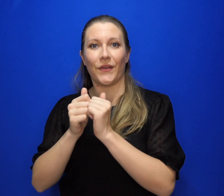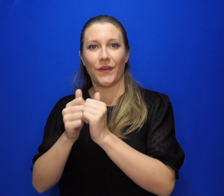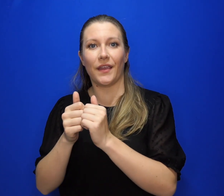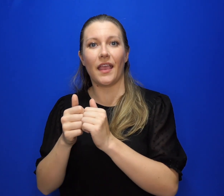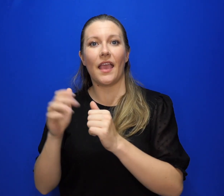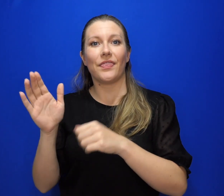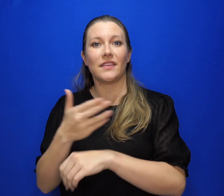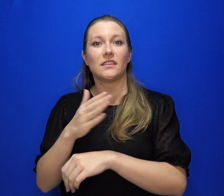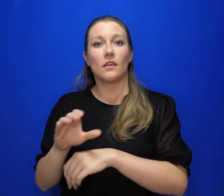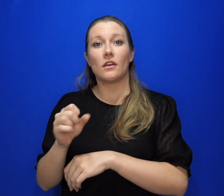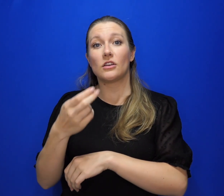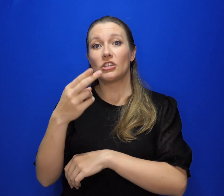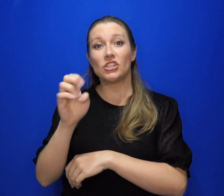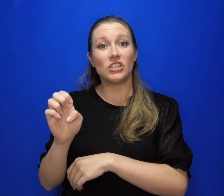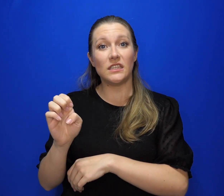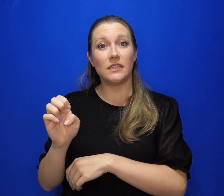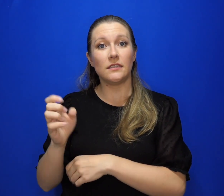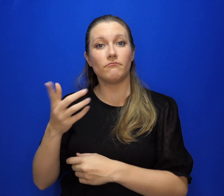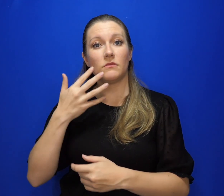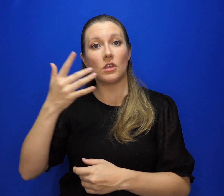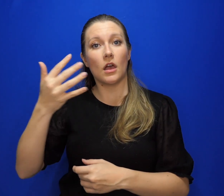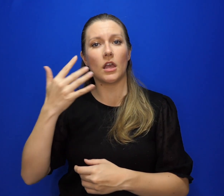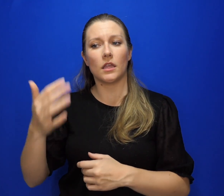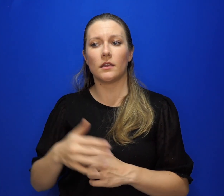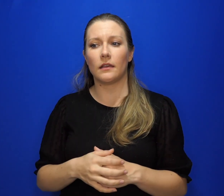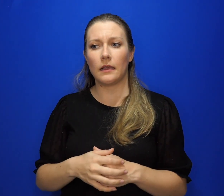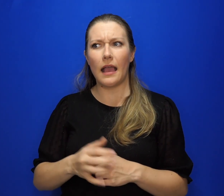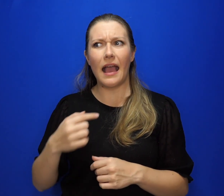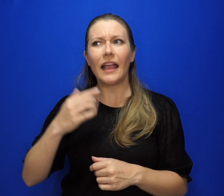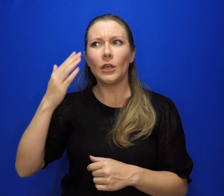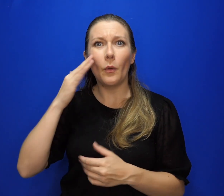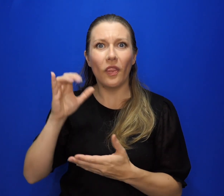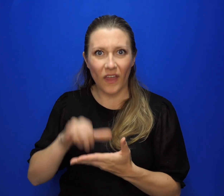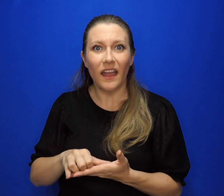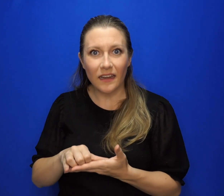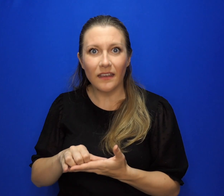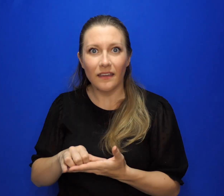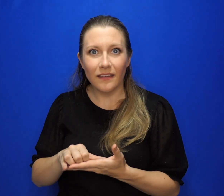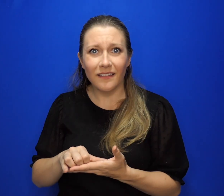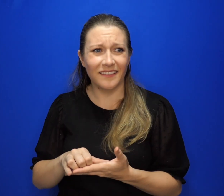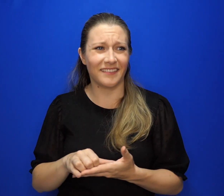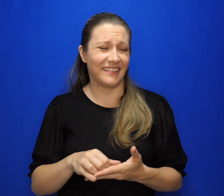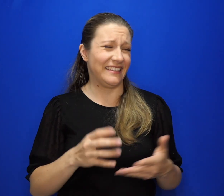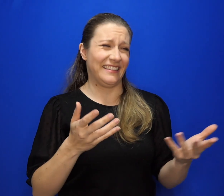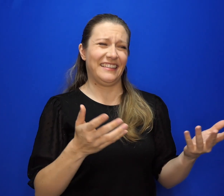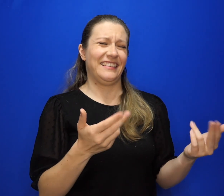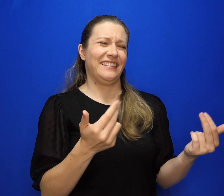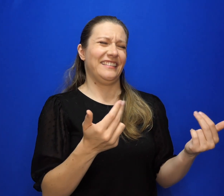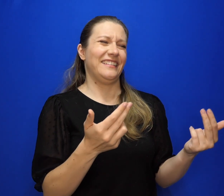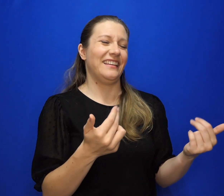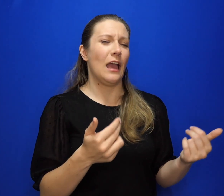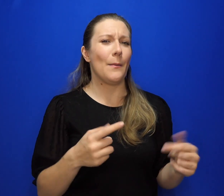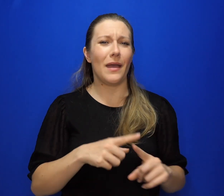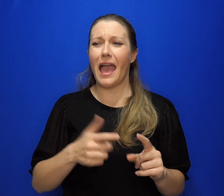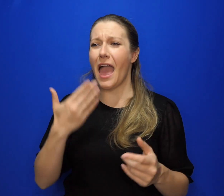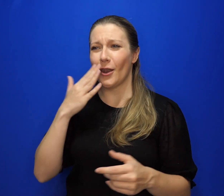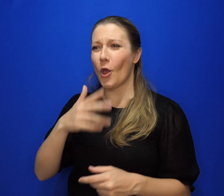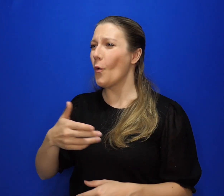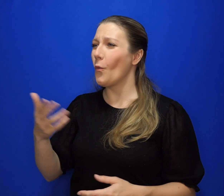sung. Like, I even know that. Look at you. But I don't know what in the hell the movie's called. And when you tell me, I'm going to